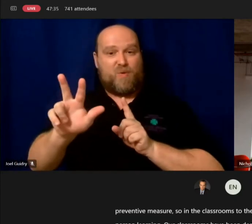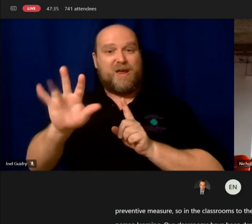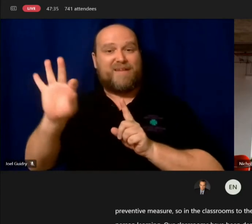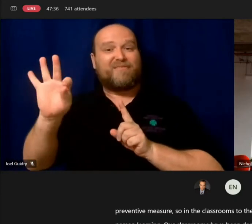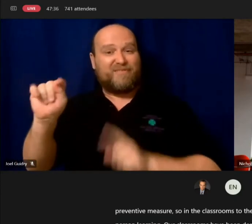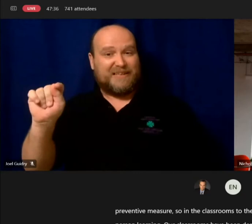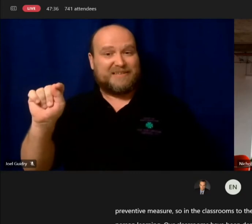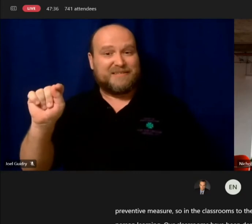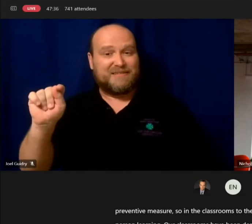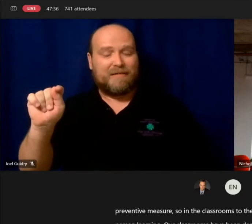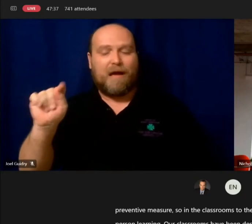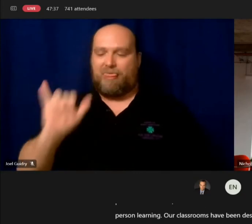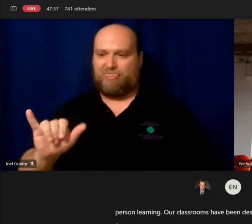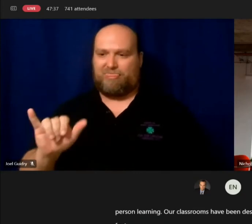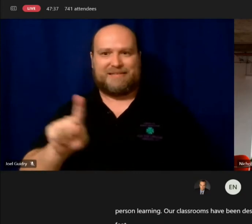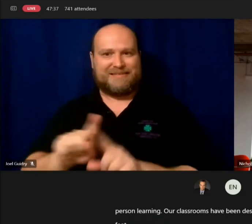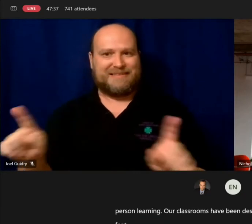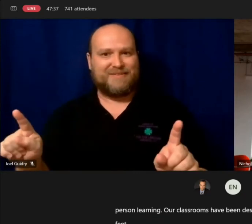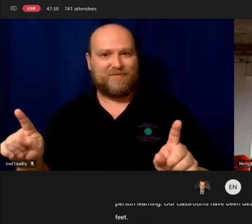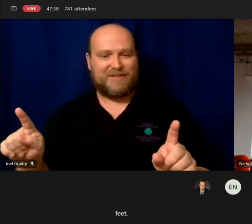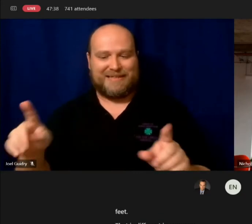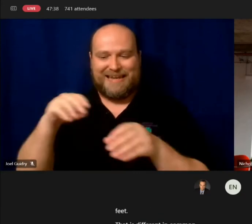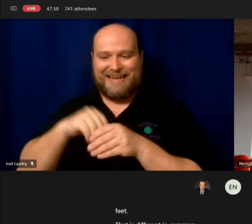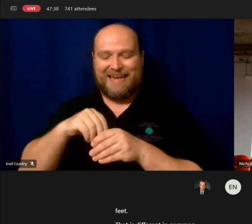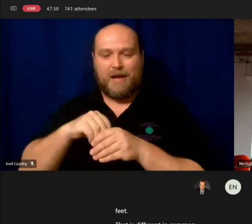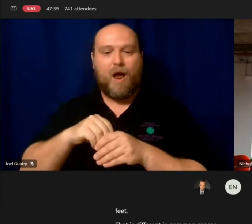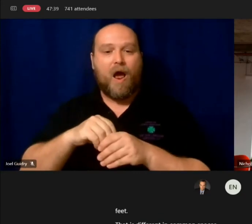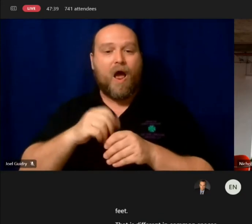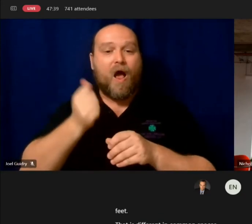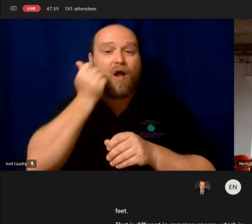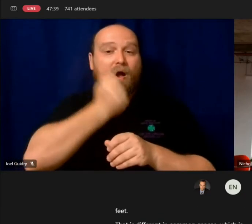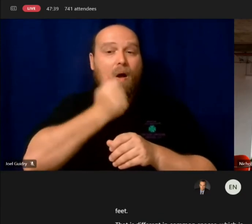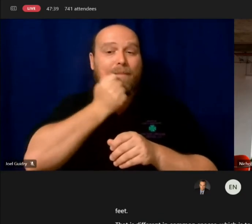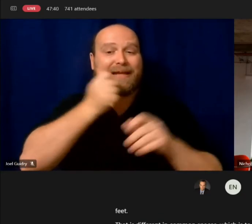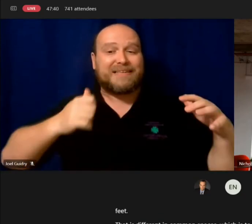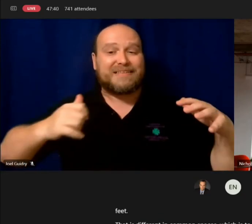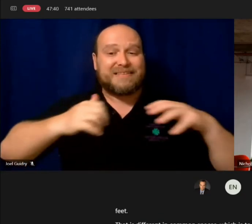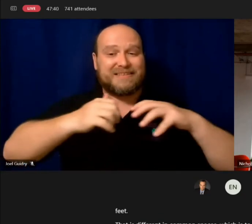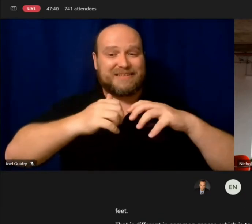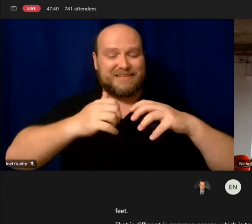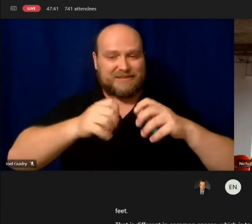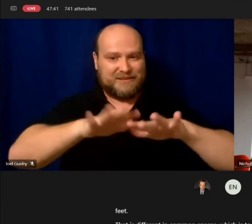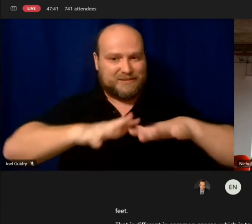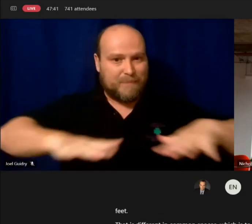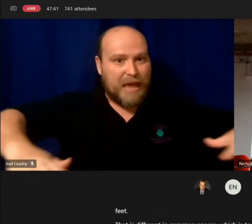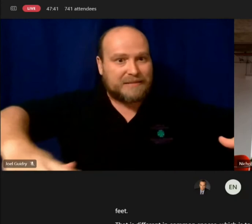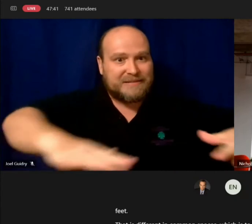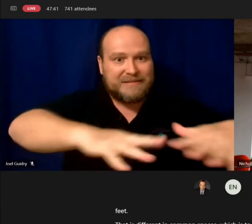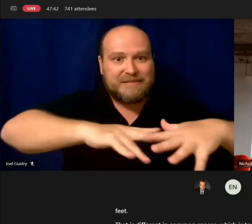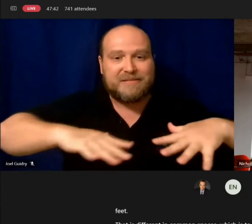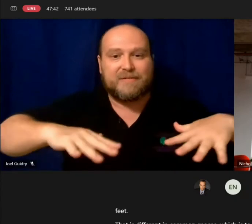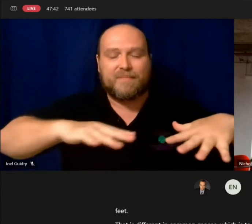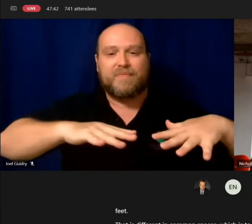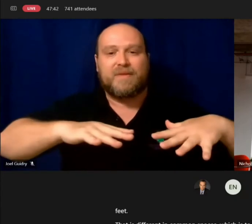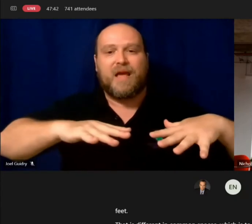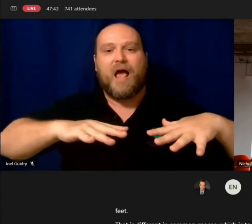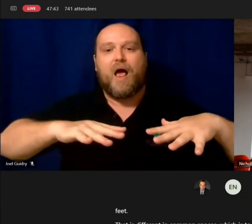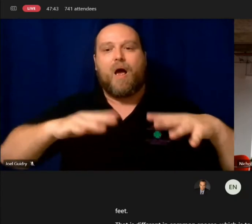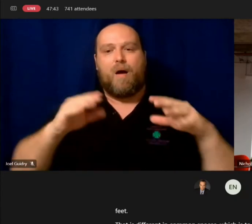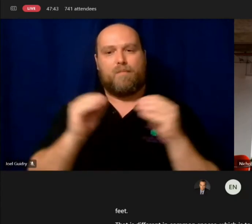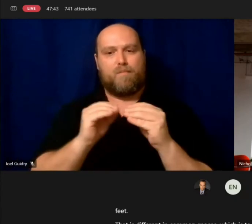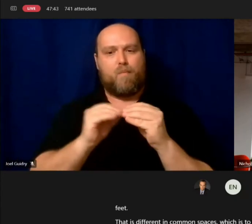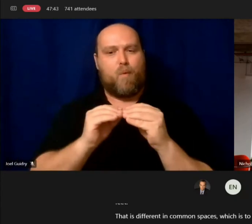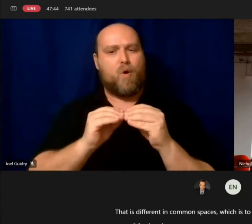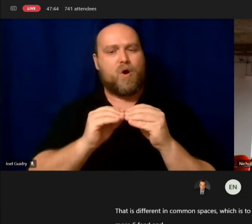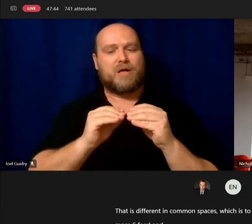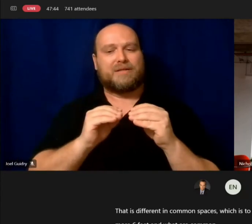is different in common spaces, which is to the extent possible also, which is more of 6 feet. And what are common spaces? Those are